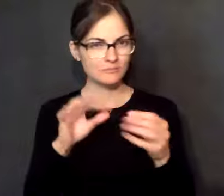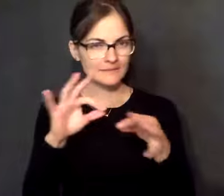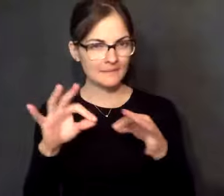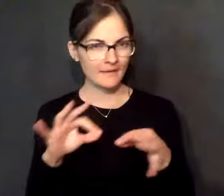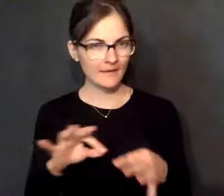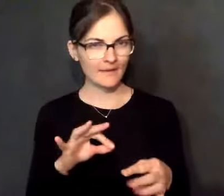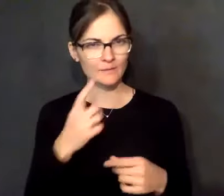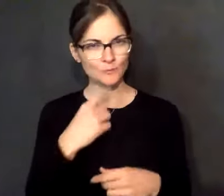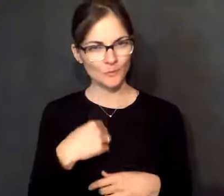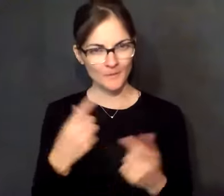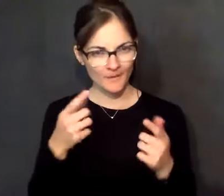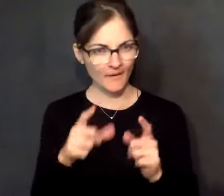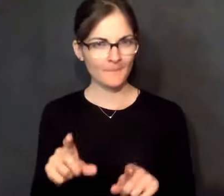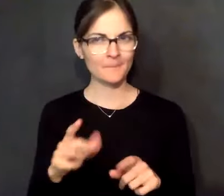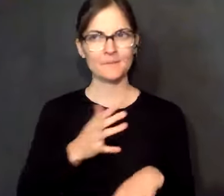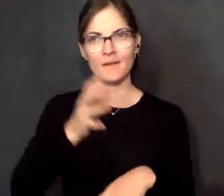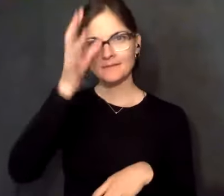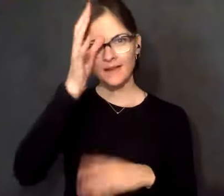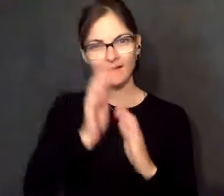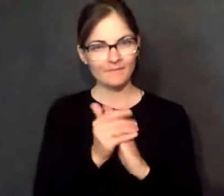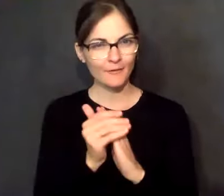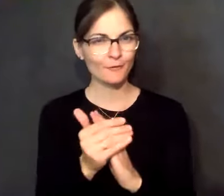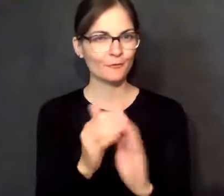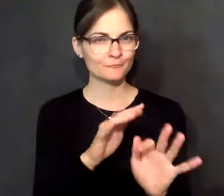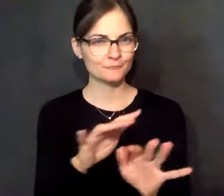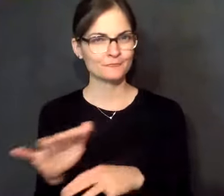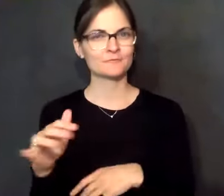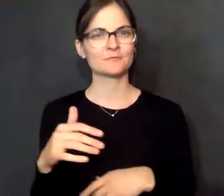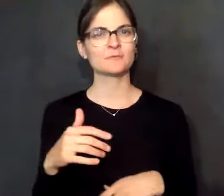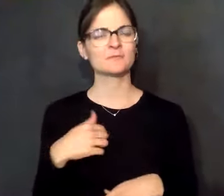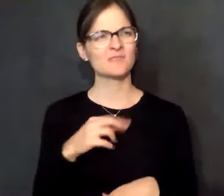And I said, Mom, but